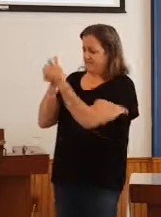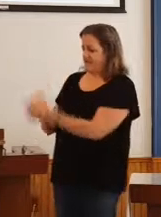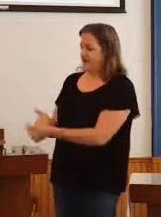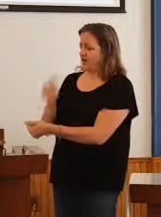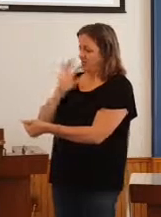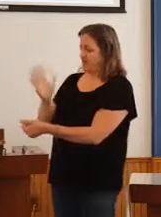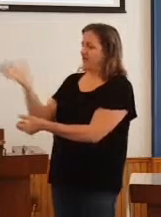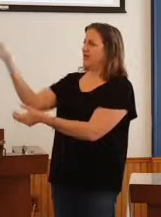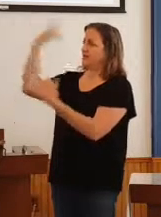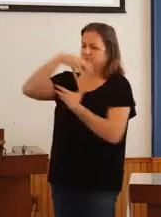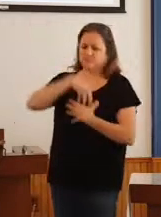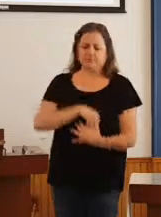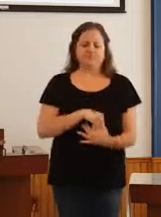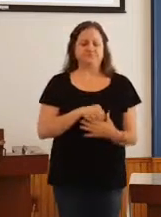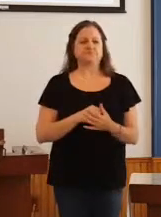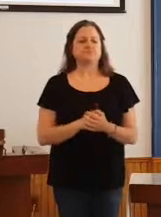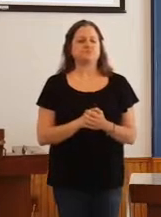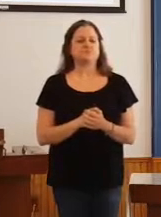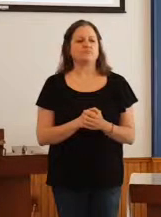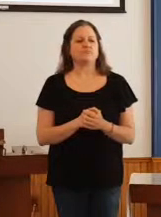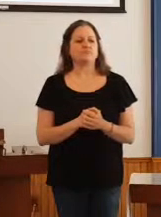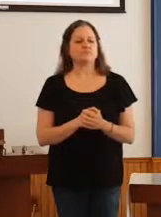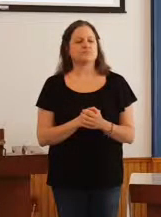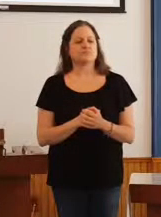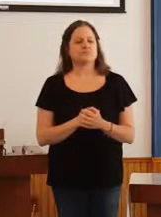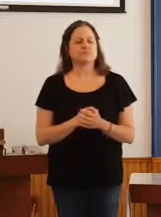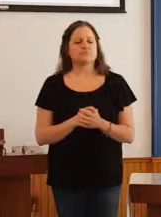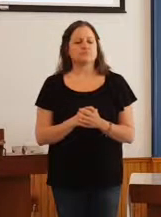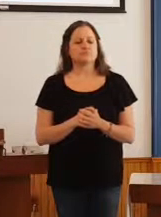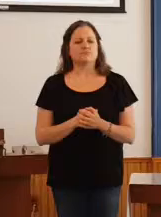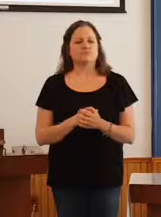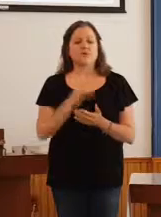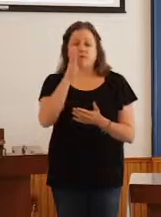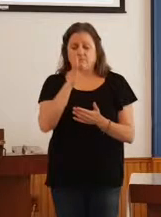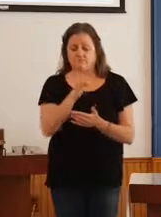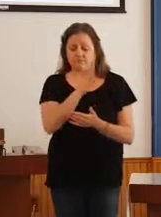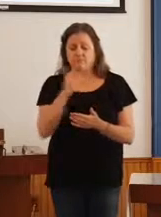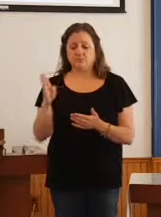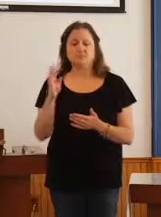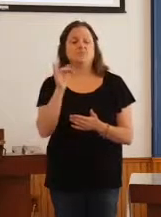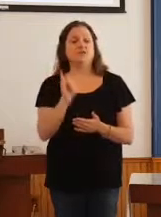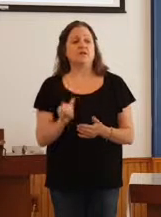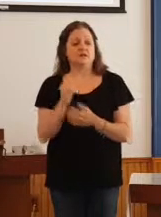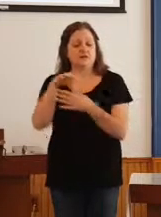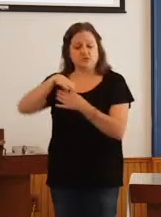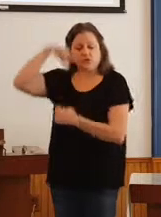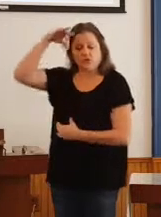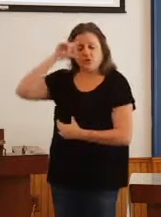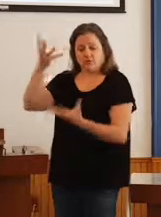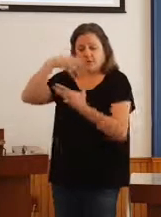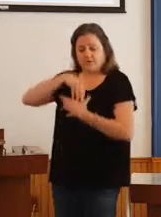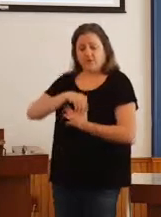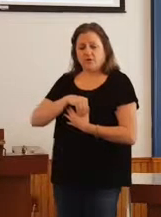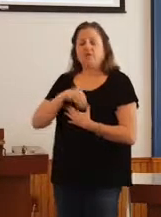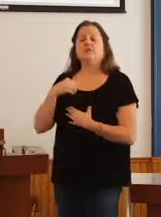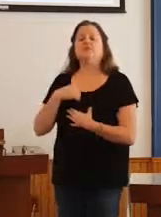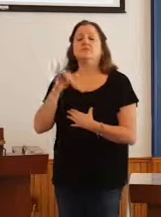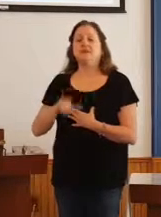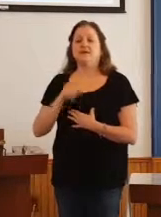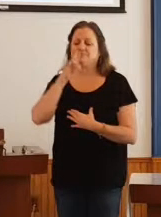is its new nature. The soul is alive with God in us, and begins its holy